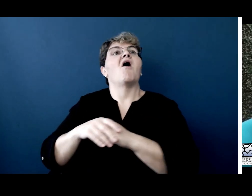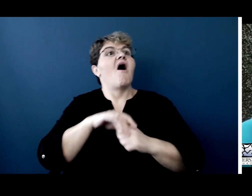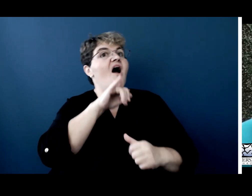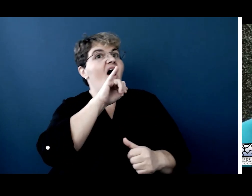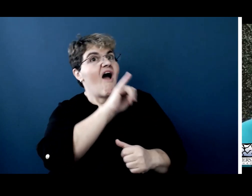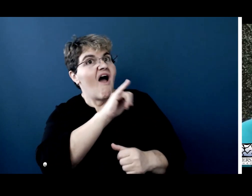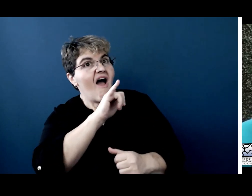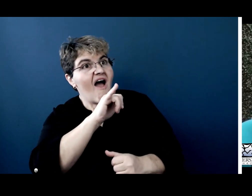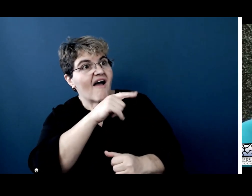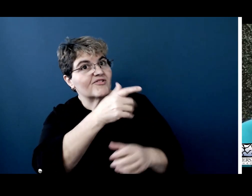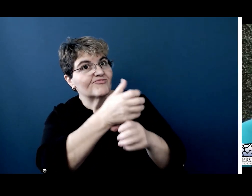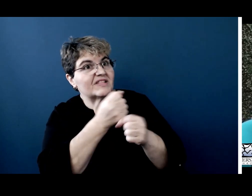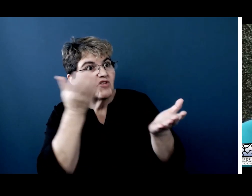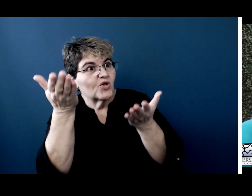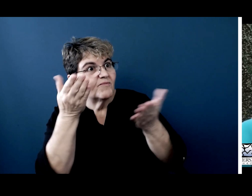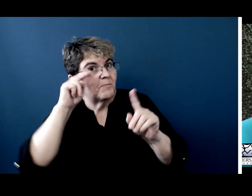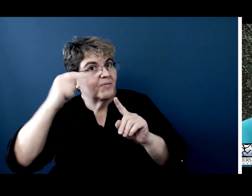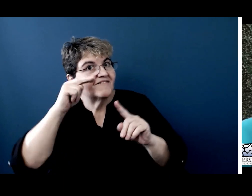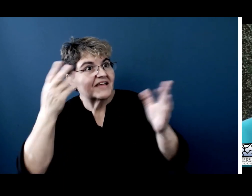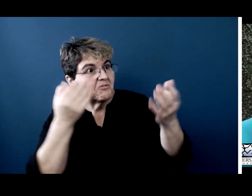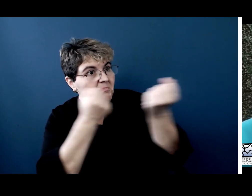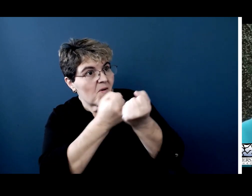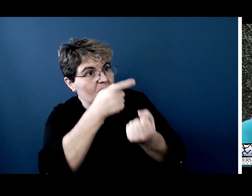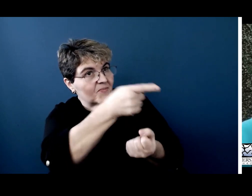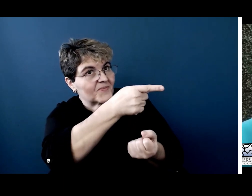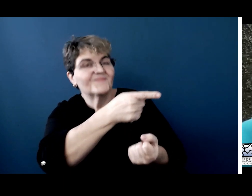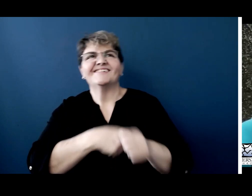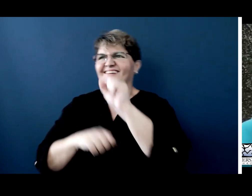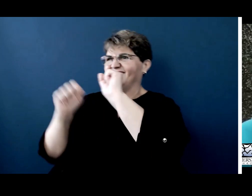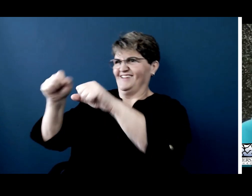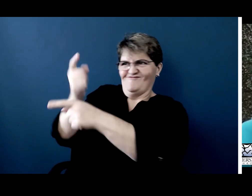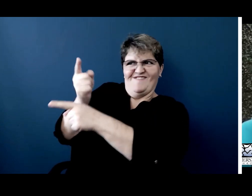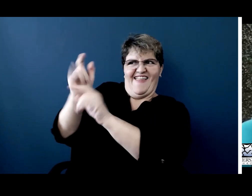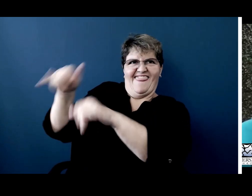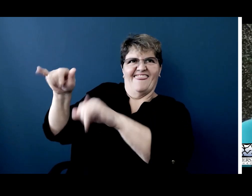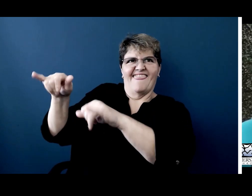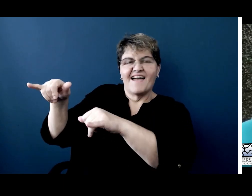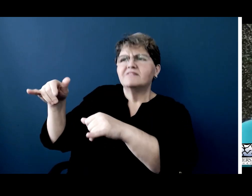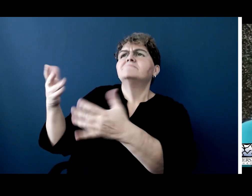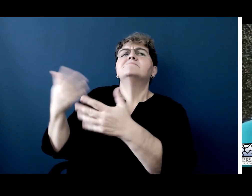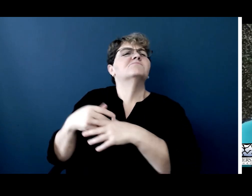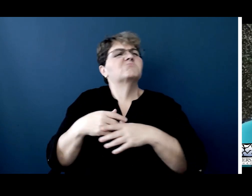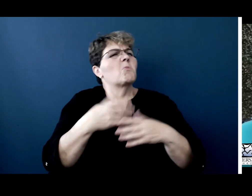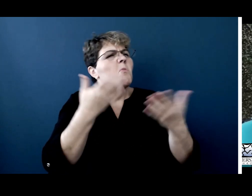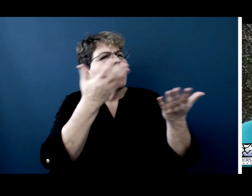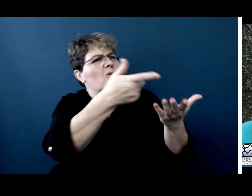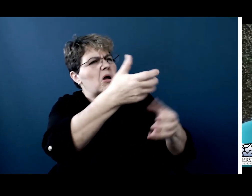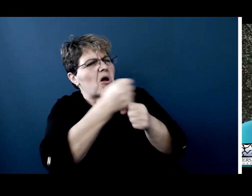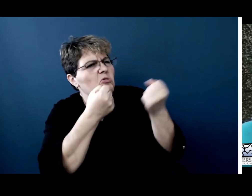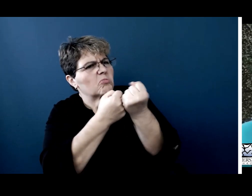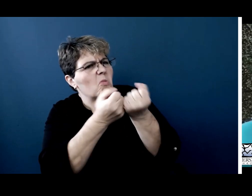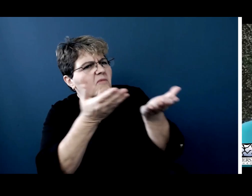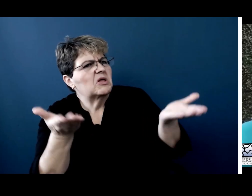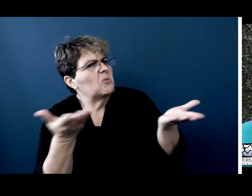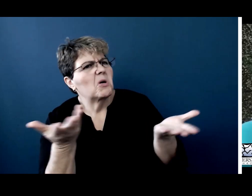you're someone who receives services through Perspectives Corporation, right? And what kind of services do you currently receive?